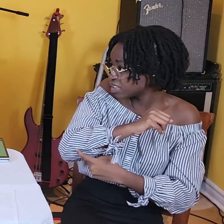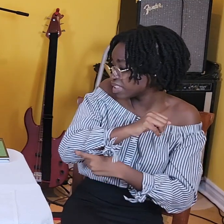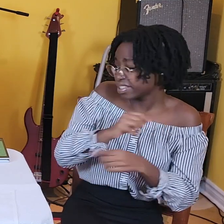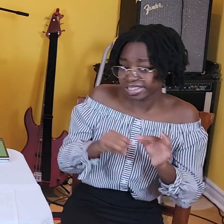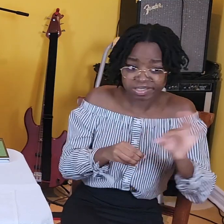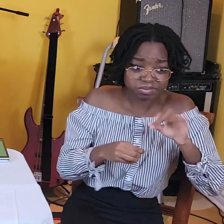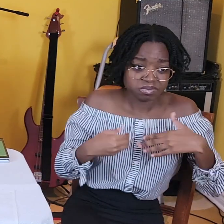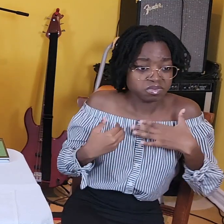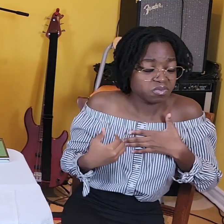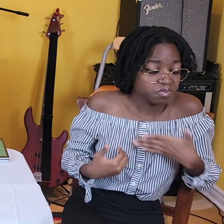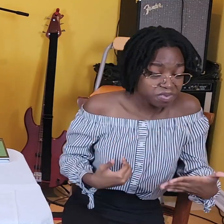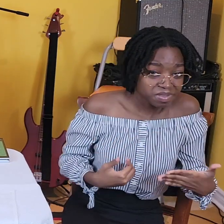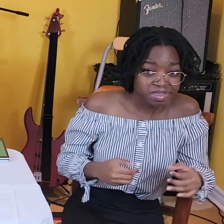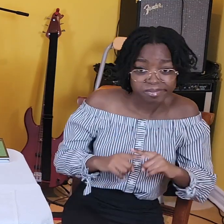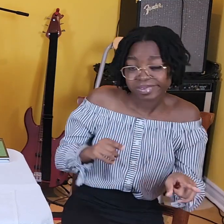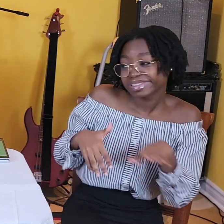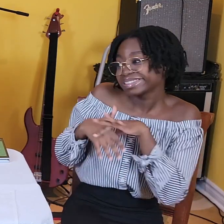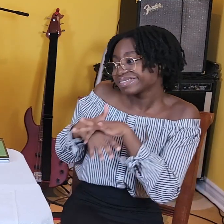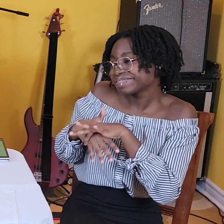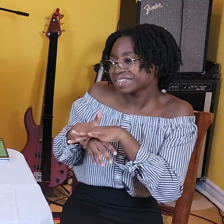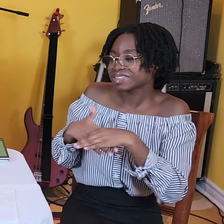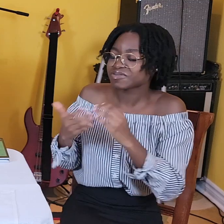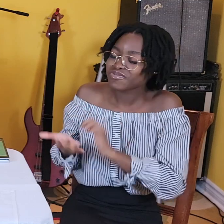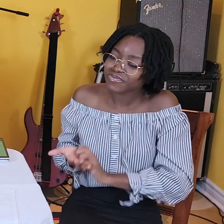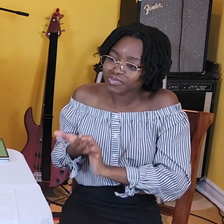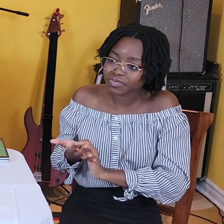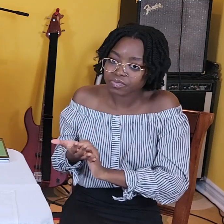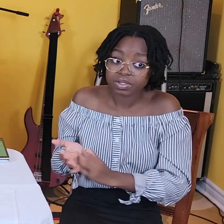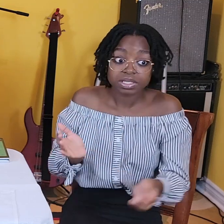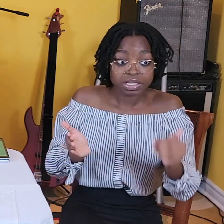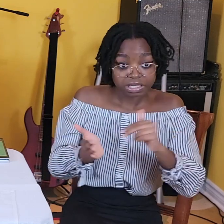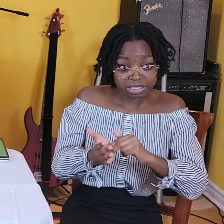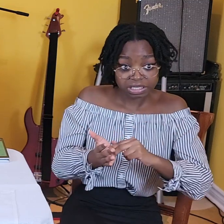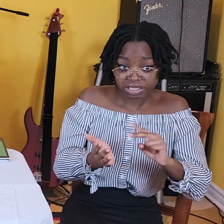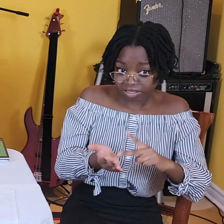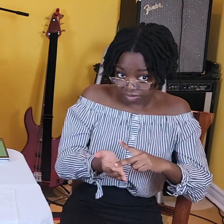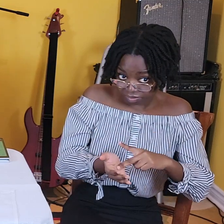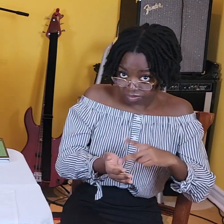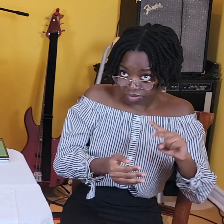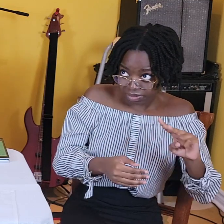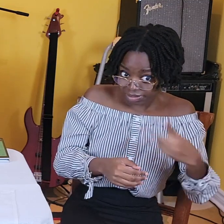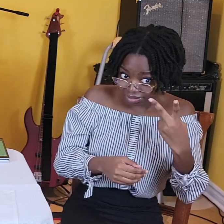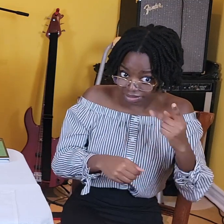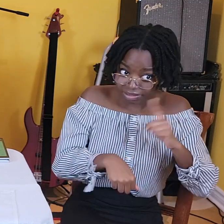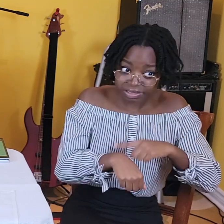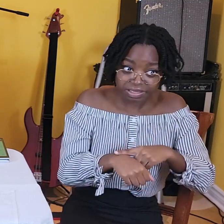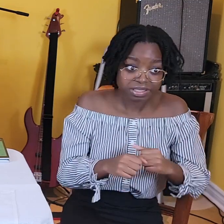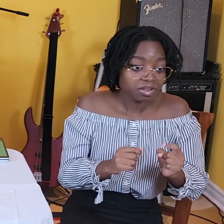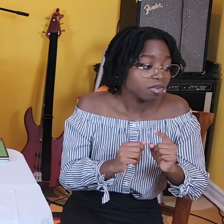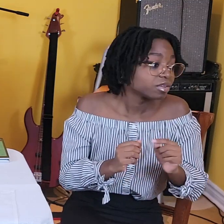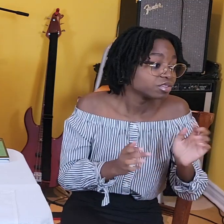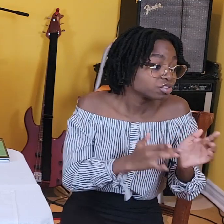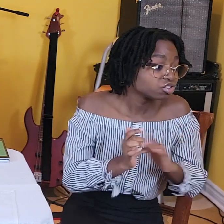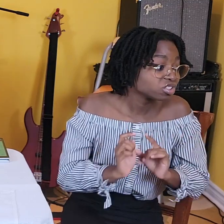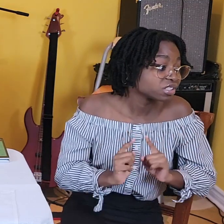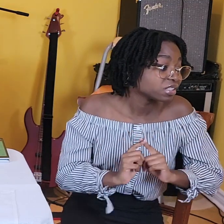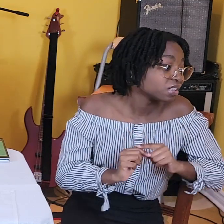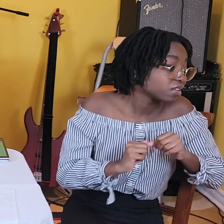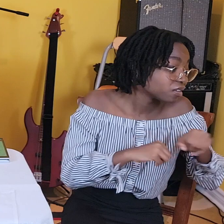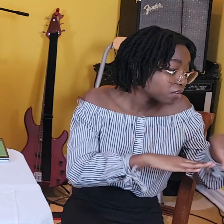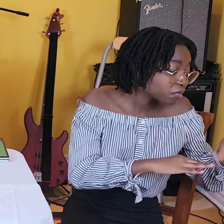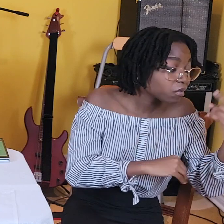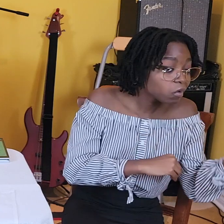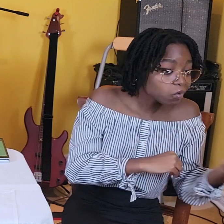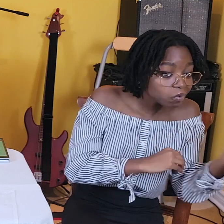the flesh is weak." Again, a second time, he went away and prayed, saying, "O my Father, if this cup cannot pass